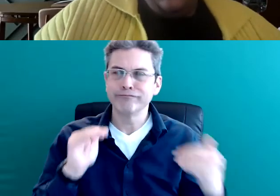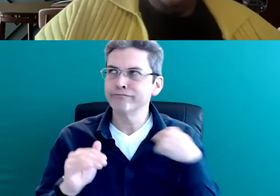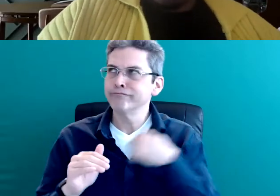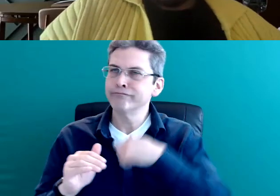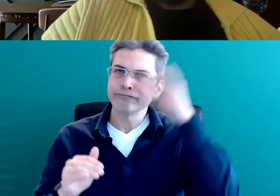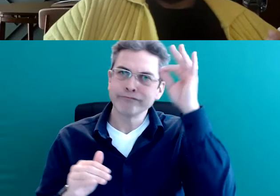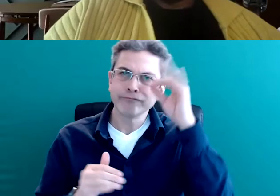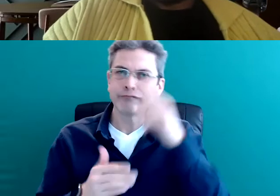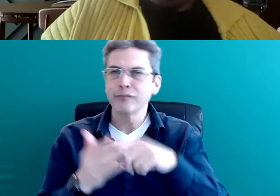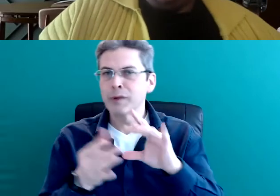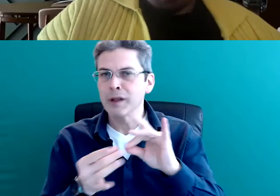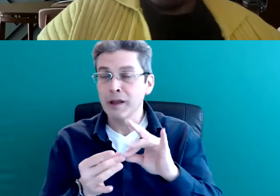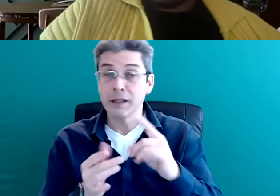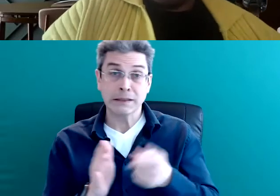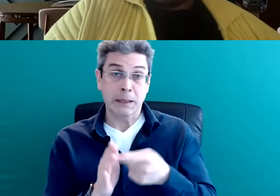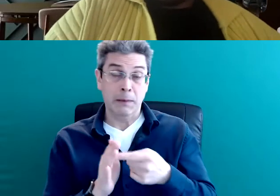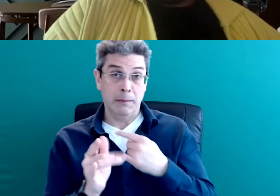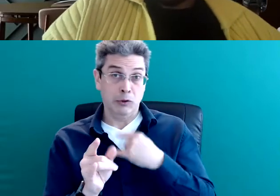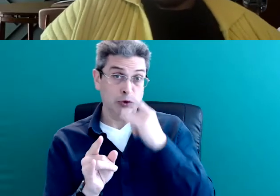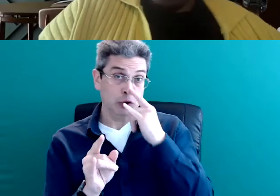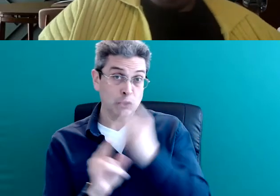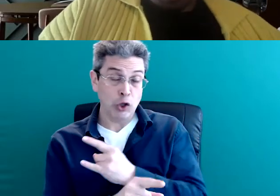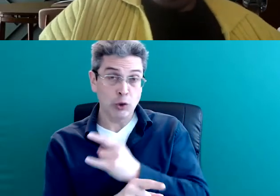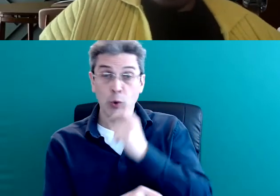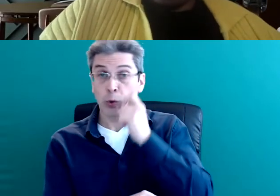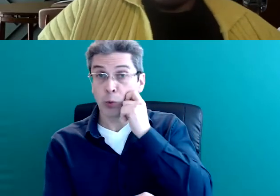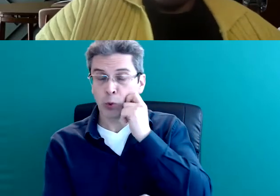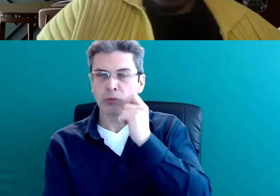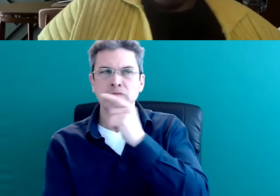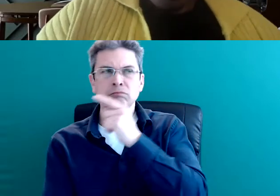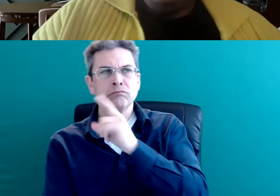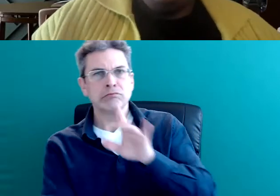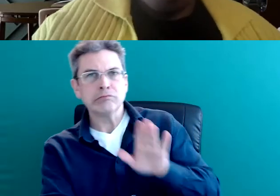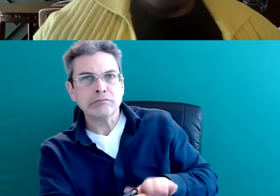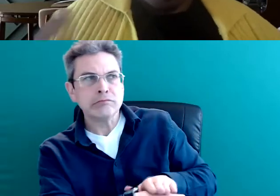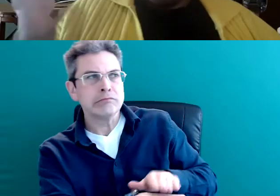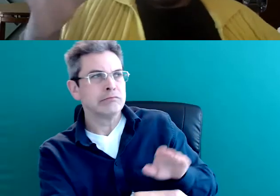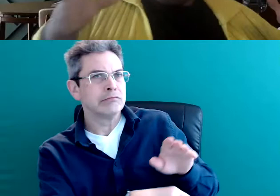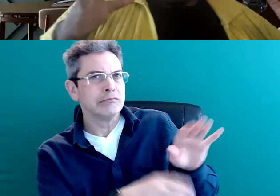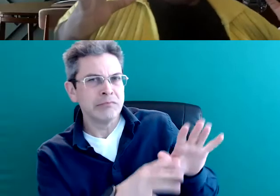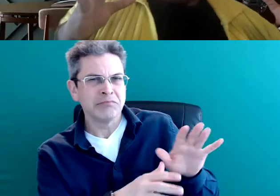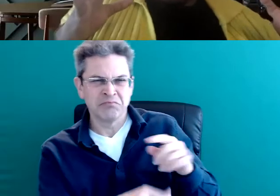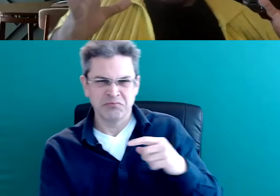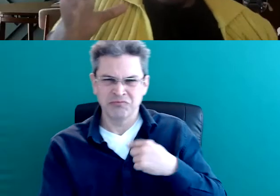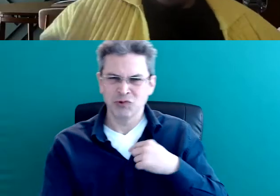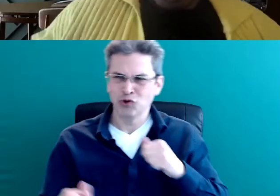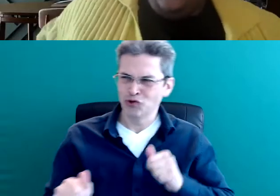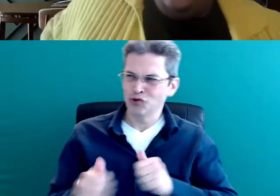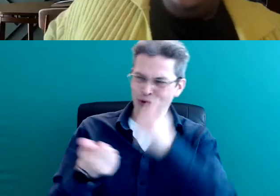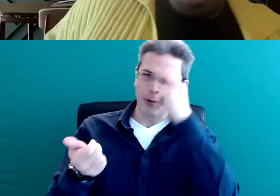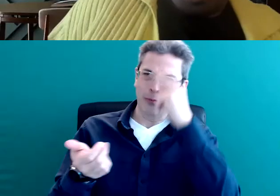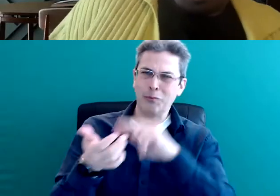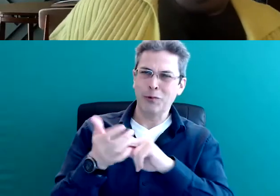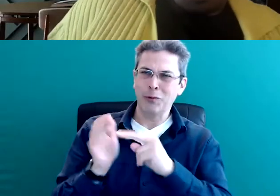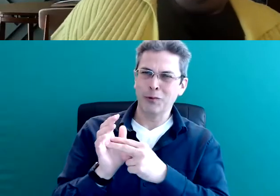correct me when I was being sarcastic or rude. And I really did that on purpose so that they couldn't put me in like this box, right?